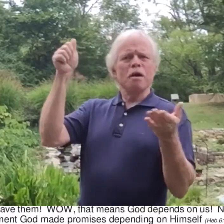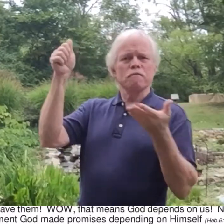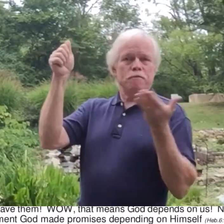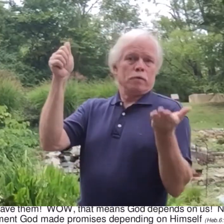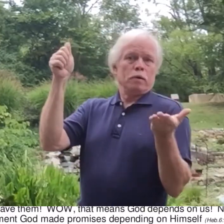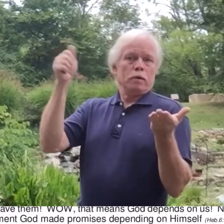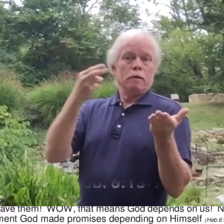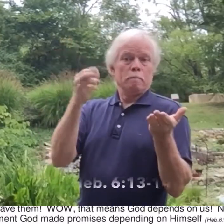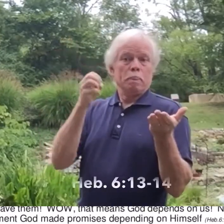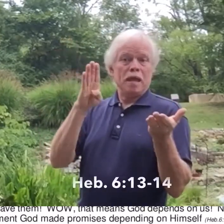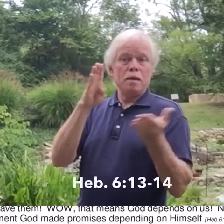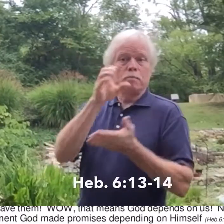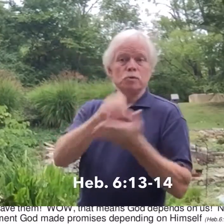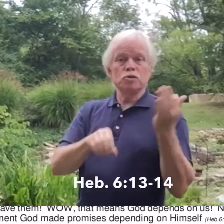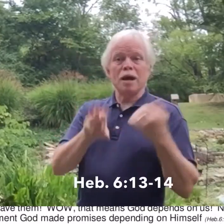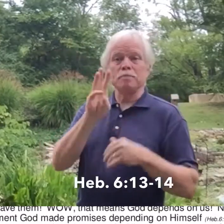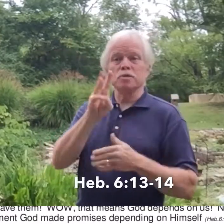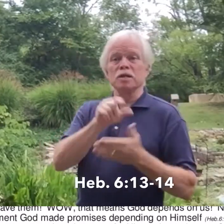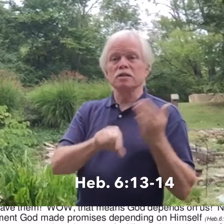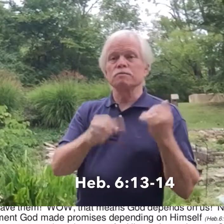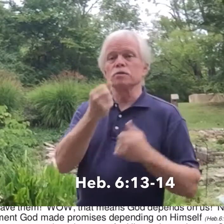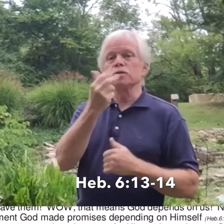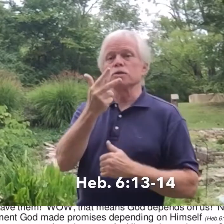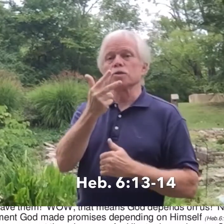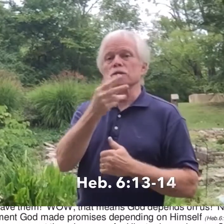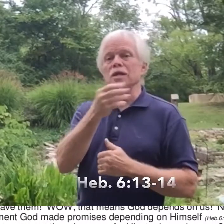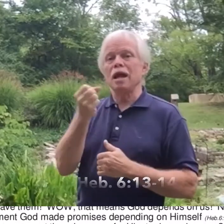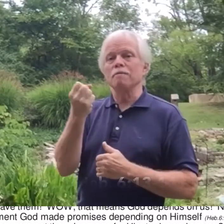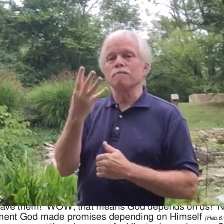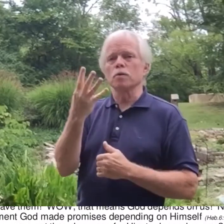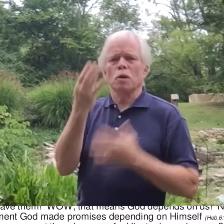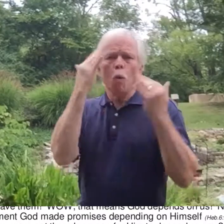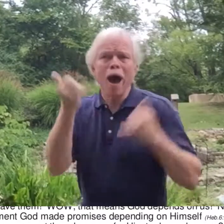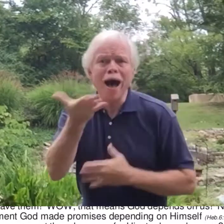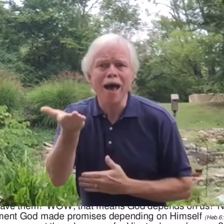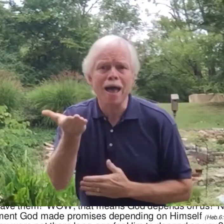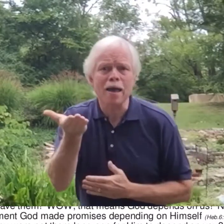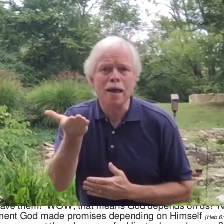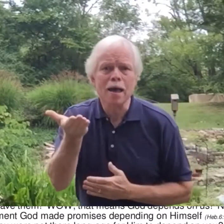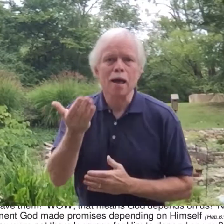Himself. Hebrews chapter 6, verse 13 and 14. Why?